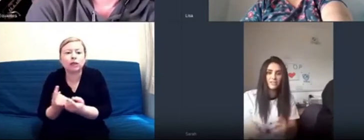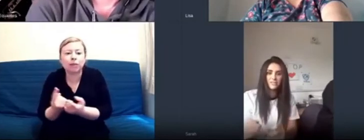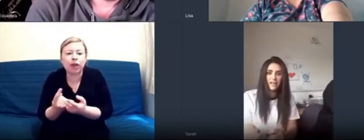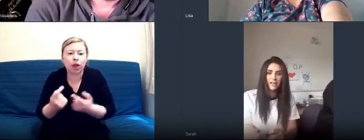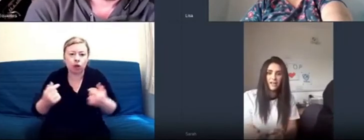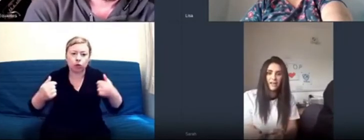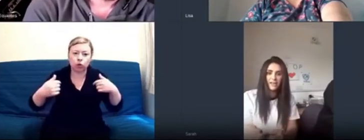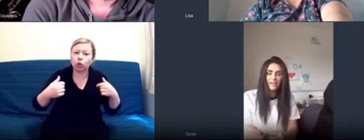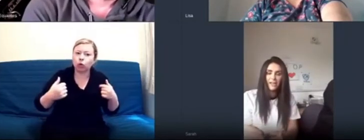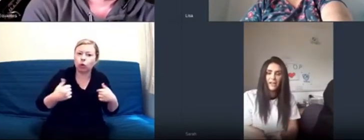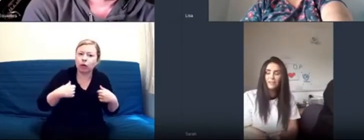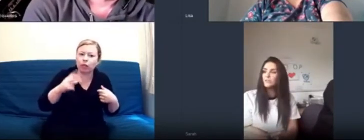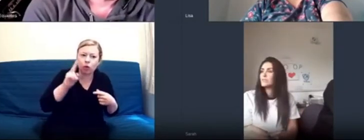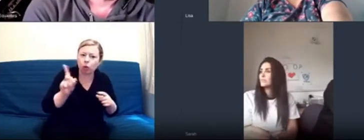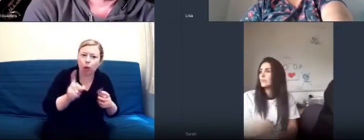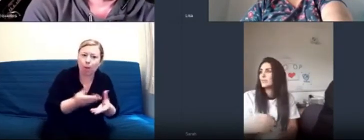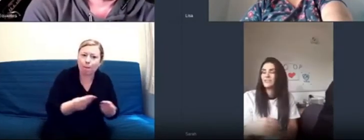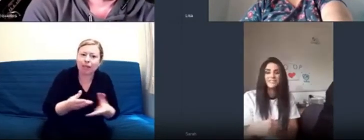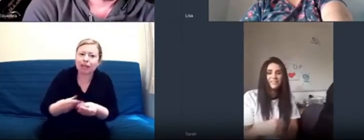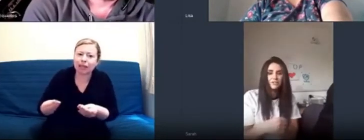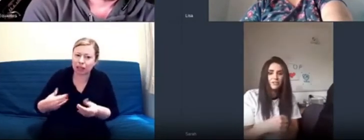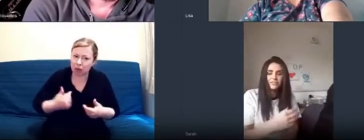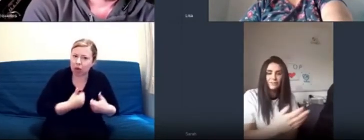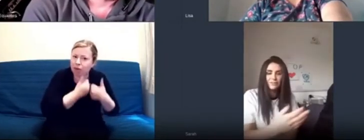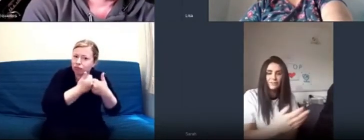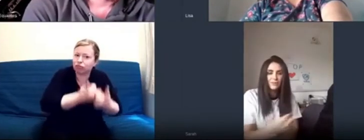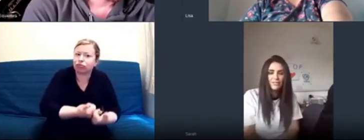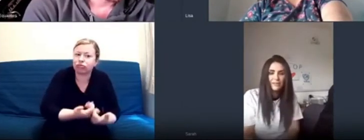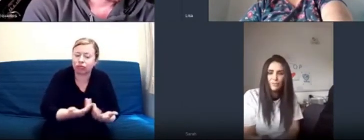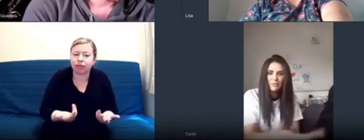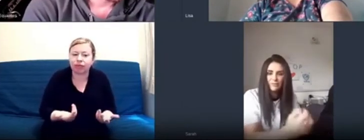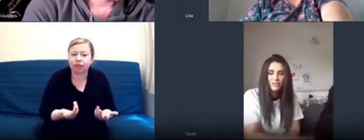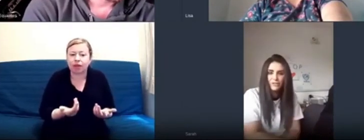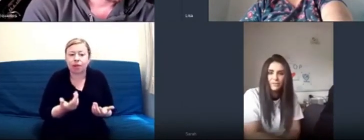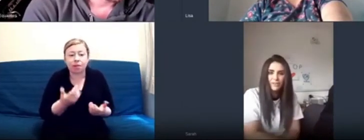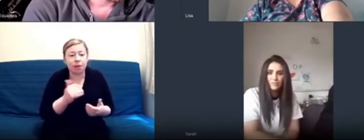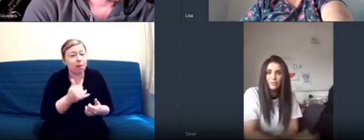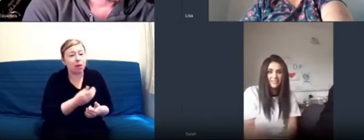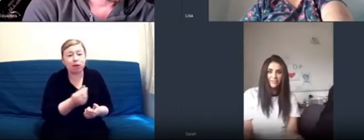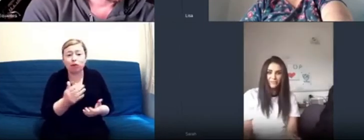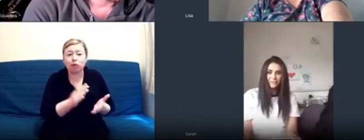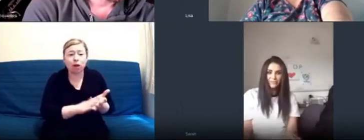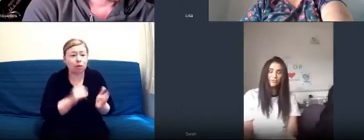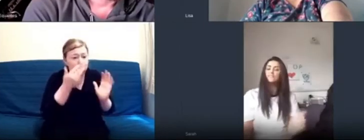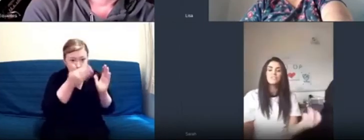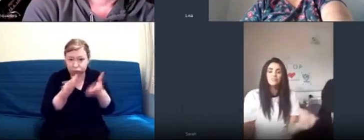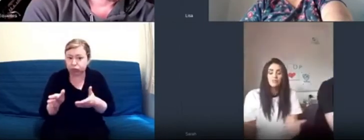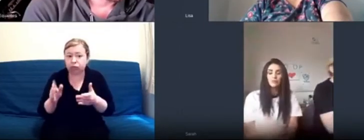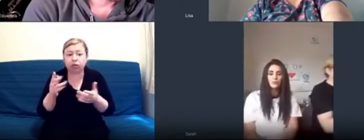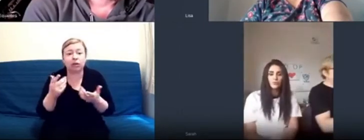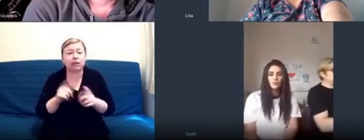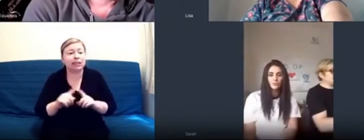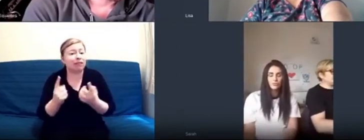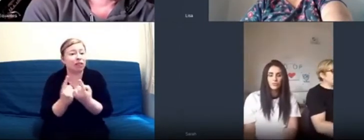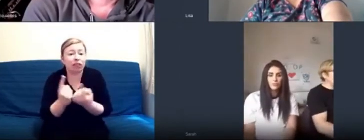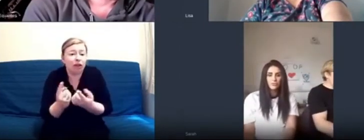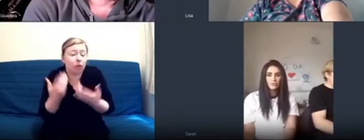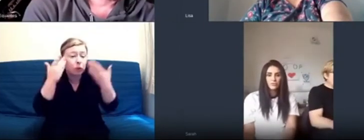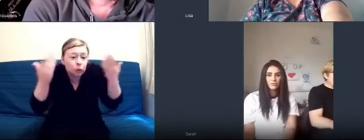out where our strengths lie, and we'll maybe continue. And in months' time, we might focus on something completely different. We don't